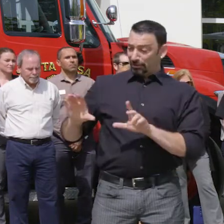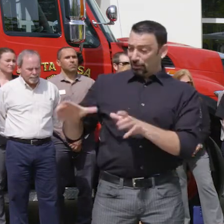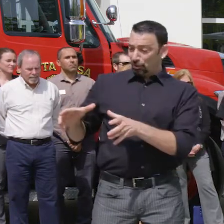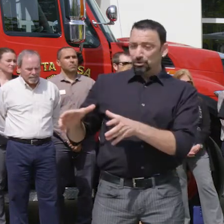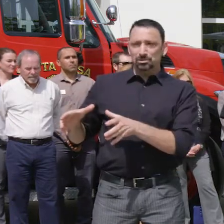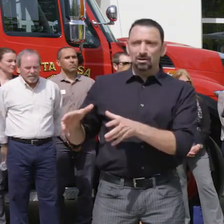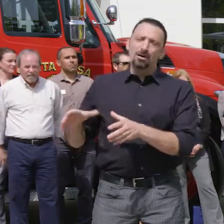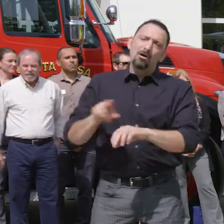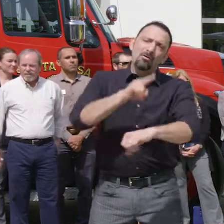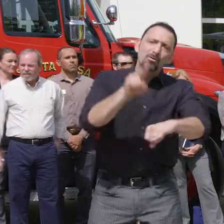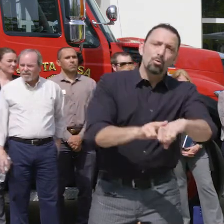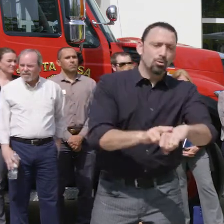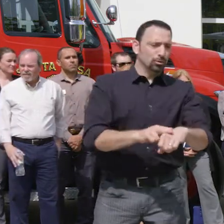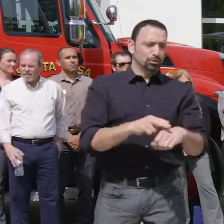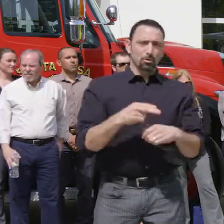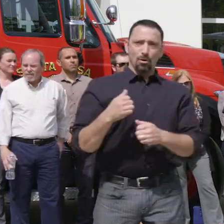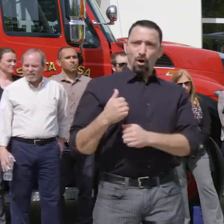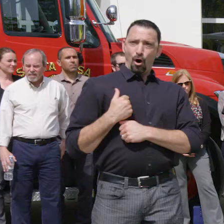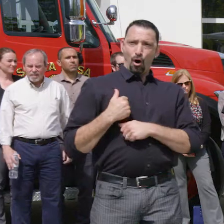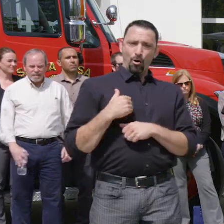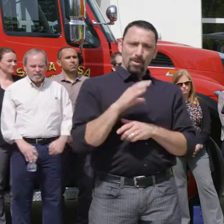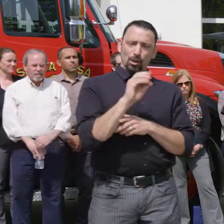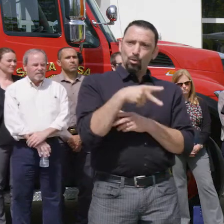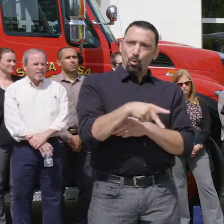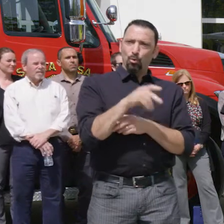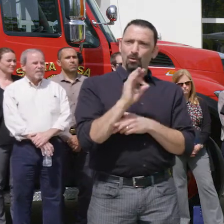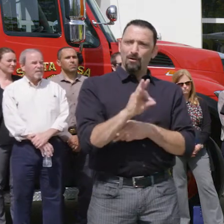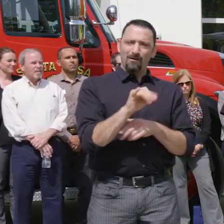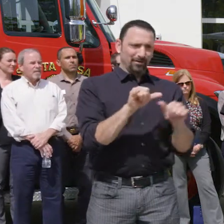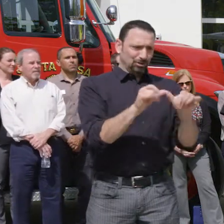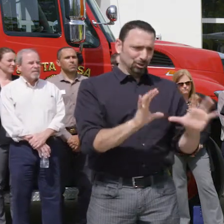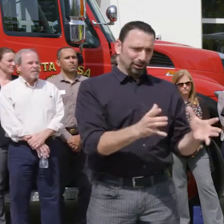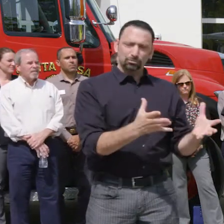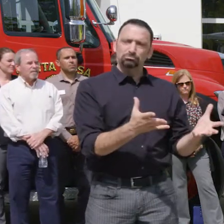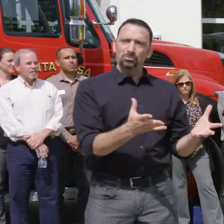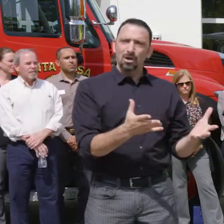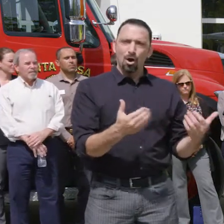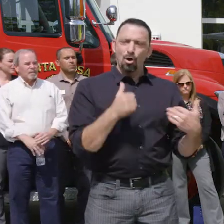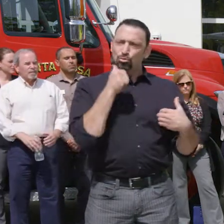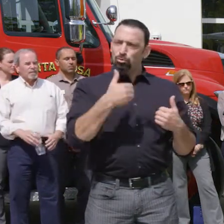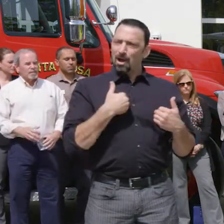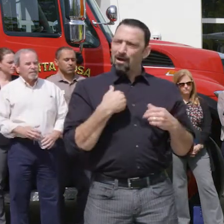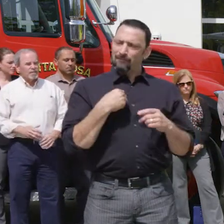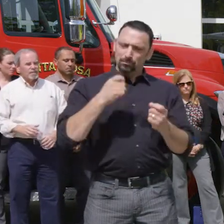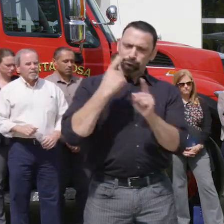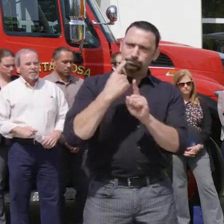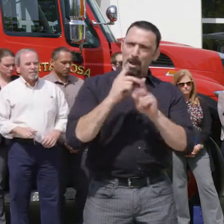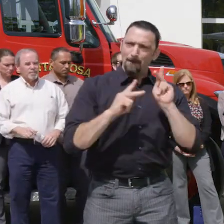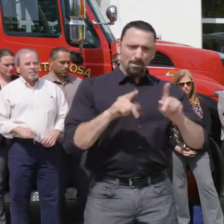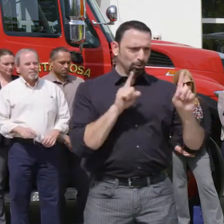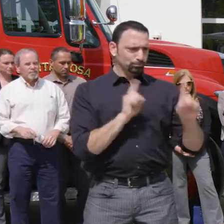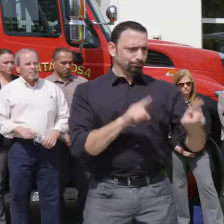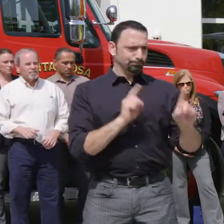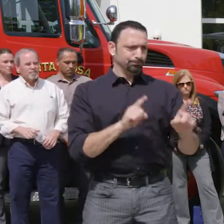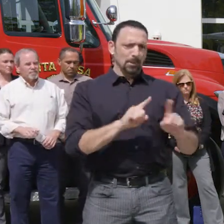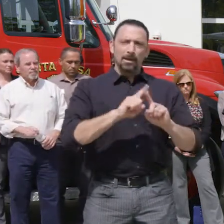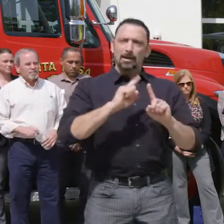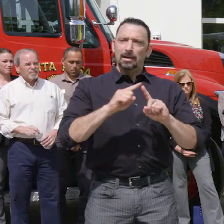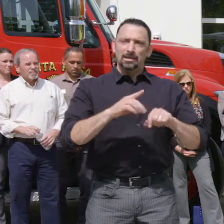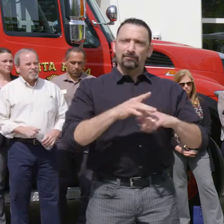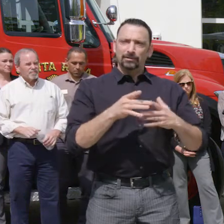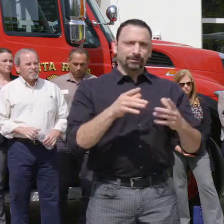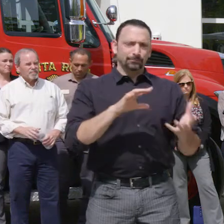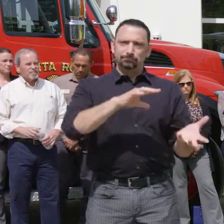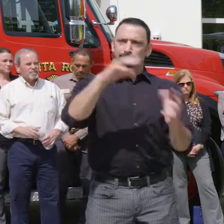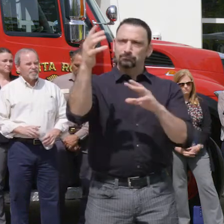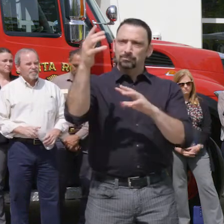across the Army Corps of Engineers, we don't have a standing cadre of individuals that deploy regularly to disaster areas. Everybody has a job